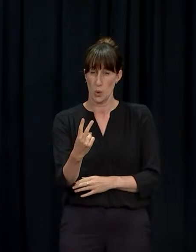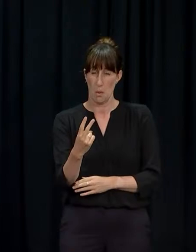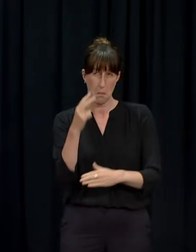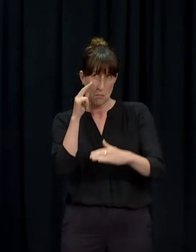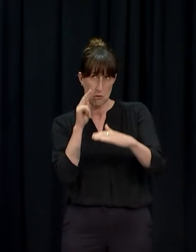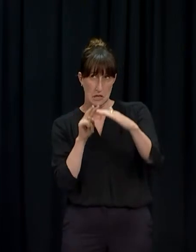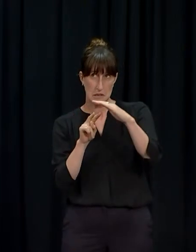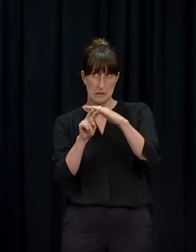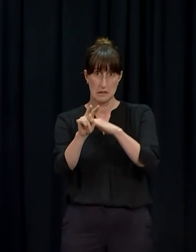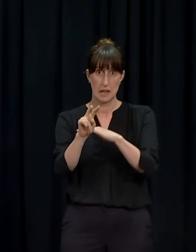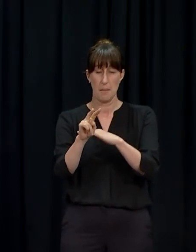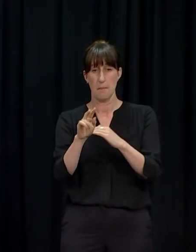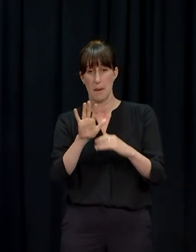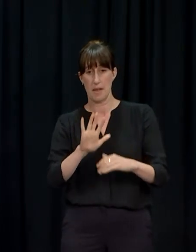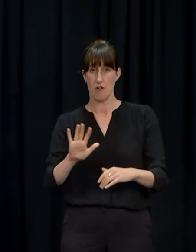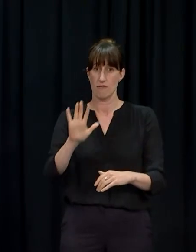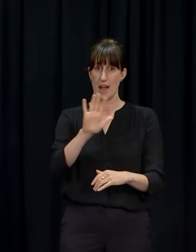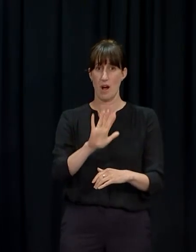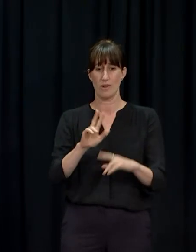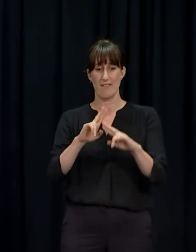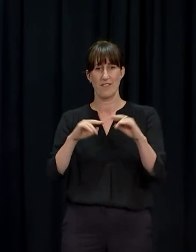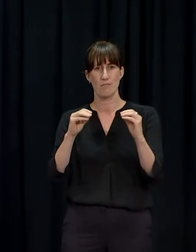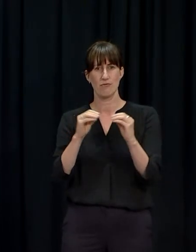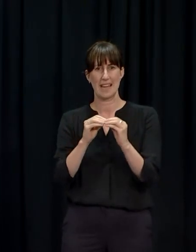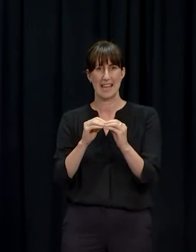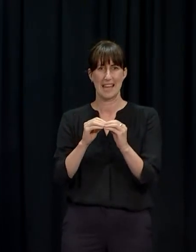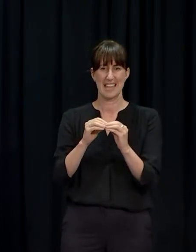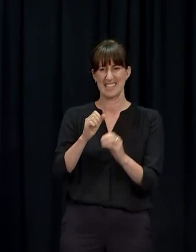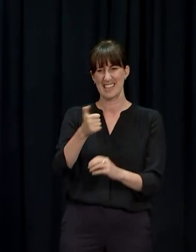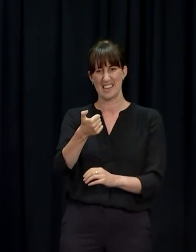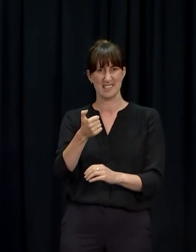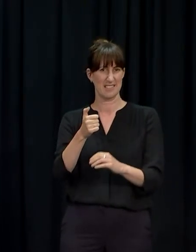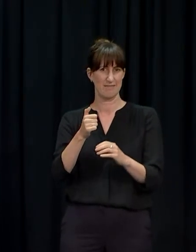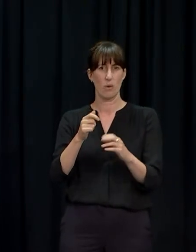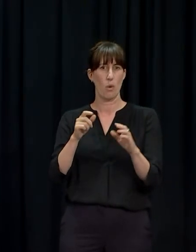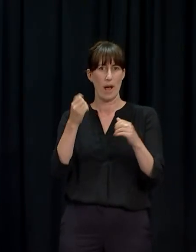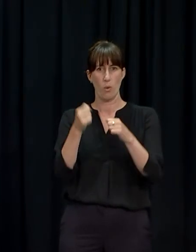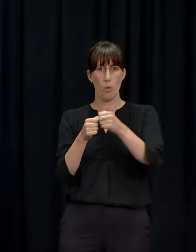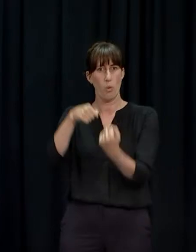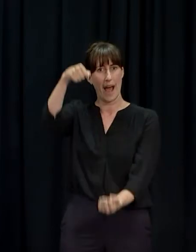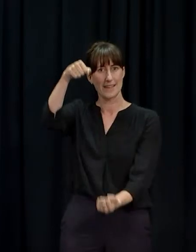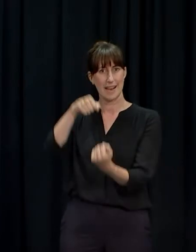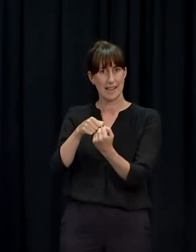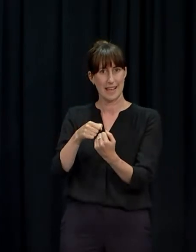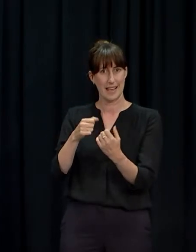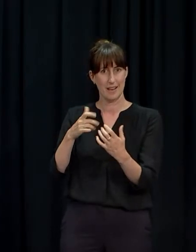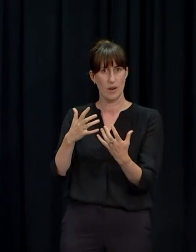these things in place for you to roll out, like the texts for Waitangi?